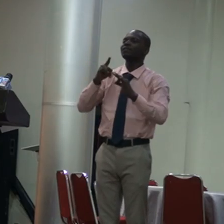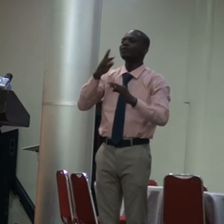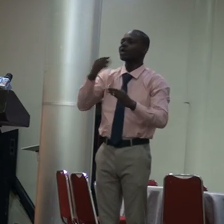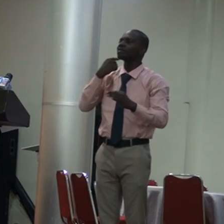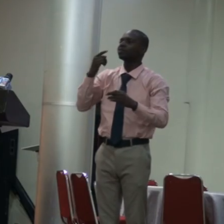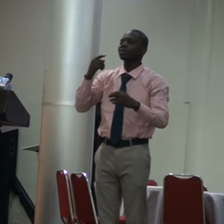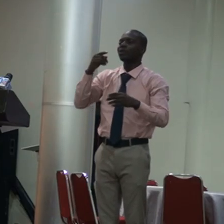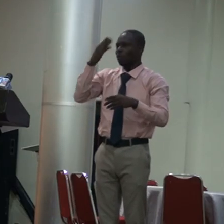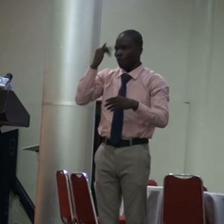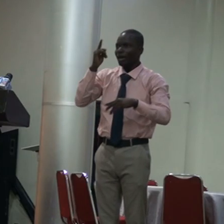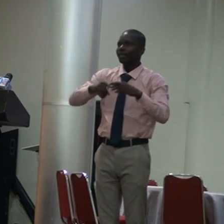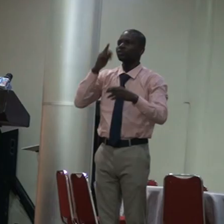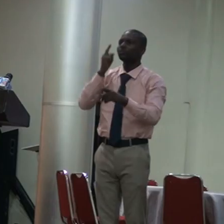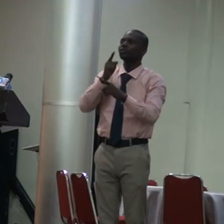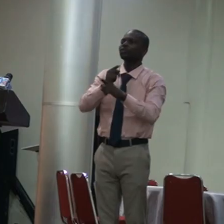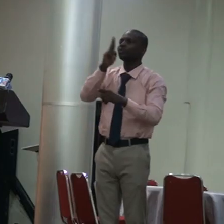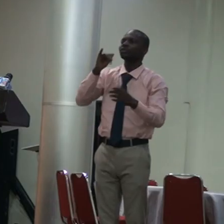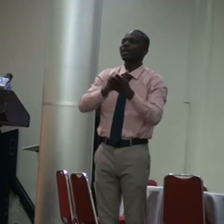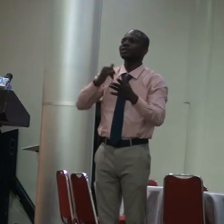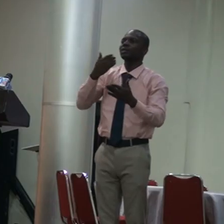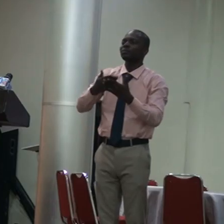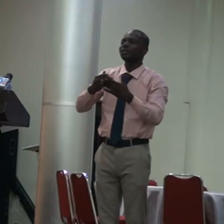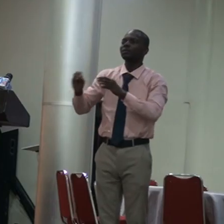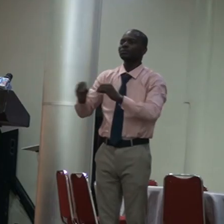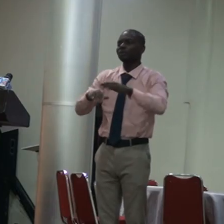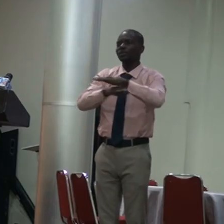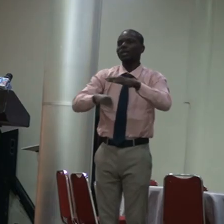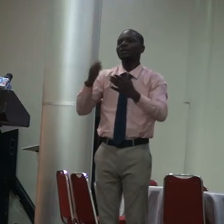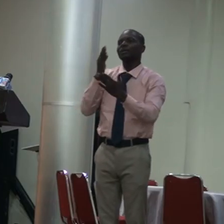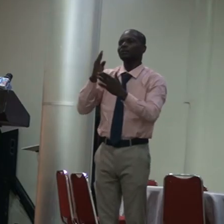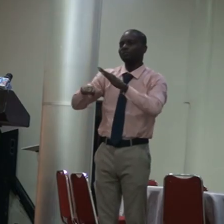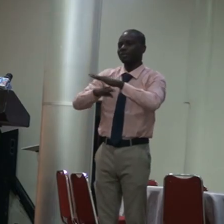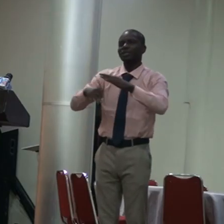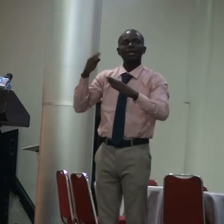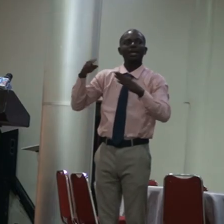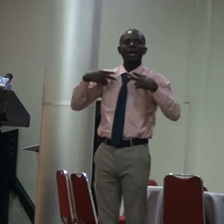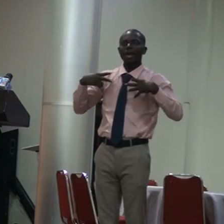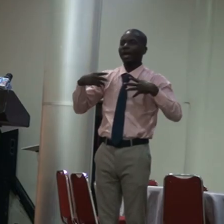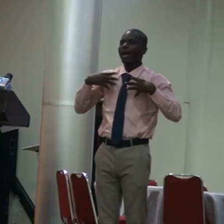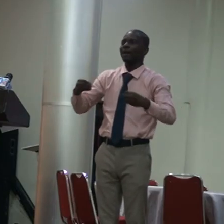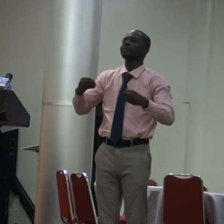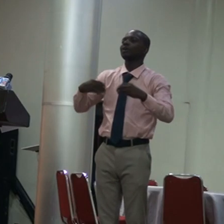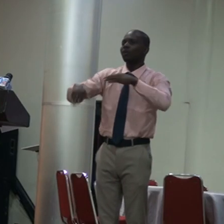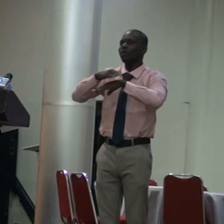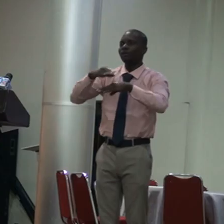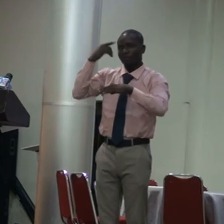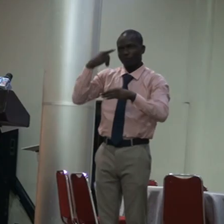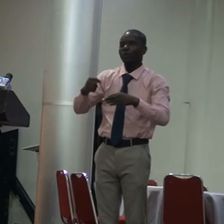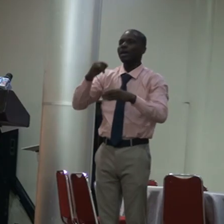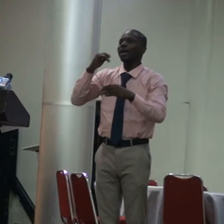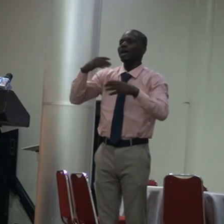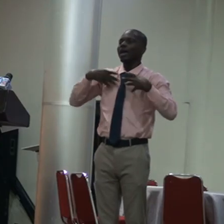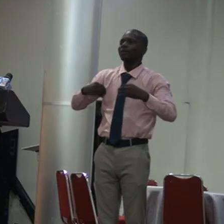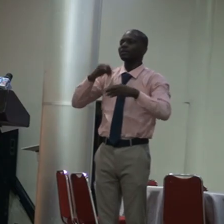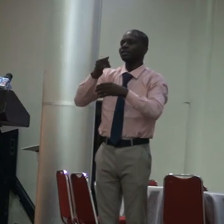with health, why can't we just use that money and put it under the basic healthcare provision fund and use it to cover health insurance, for instance,